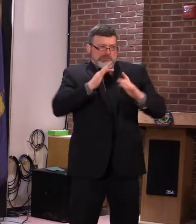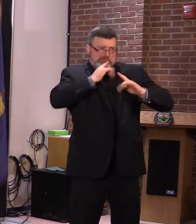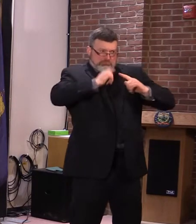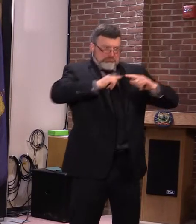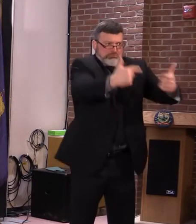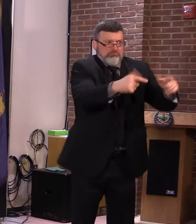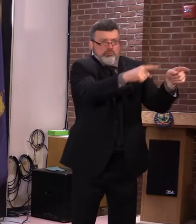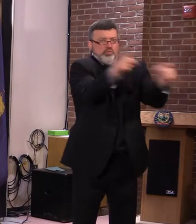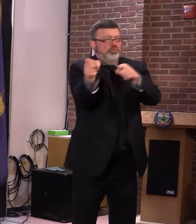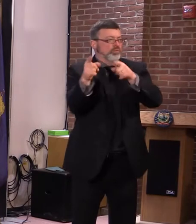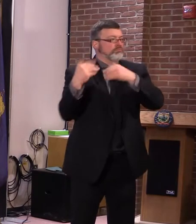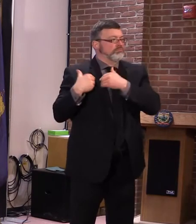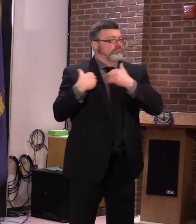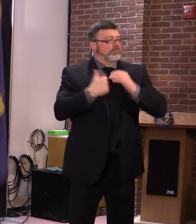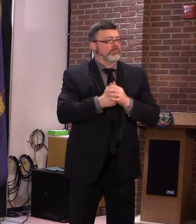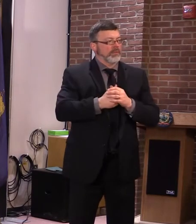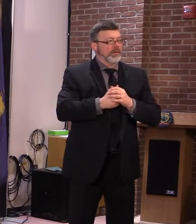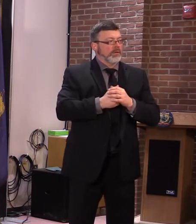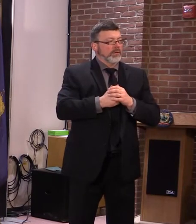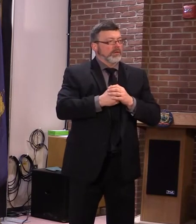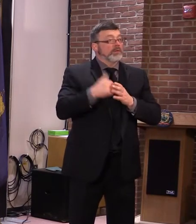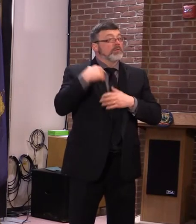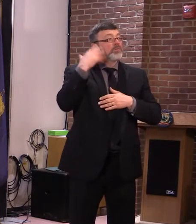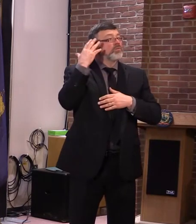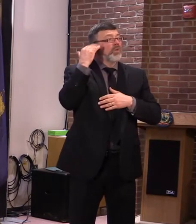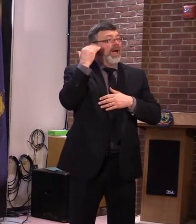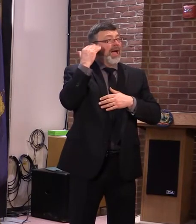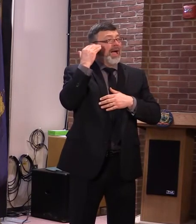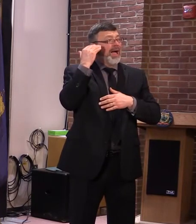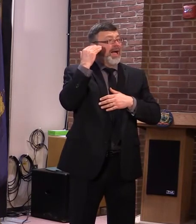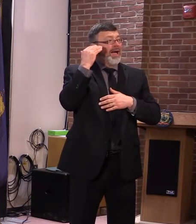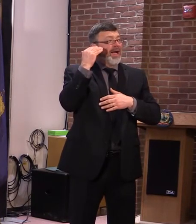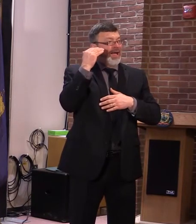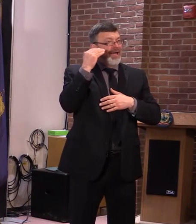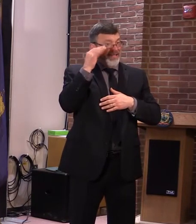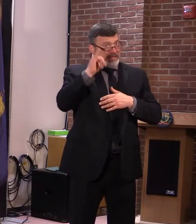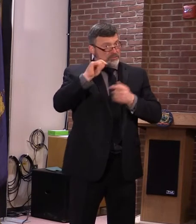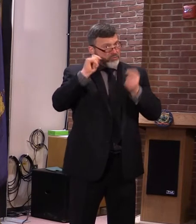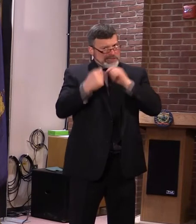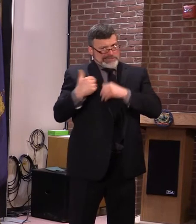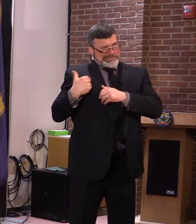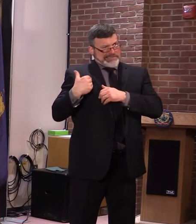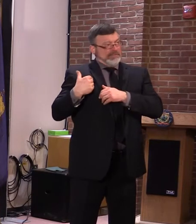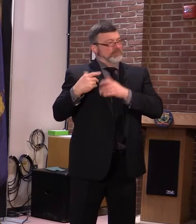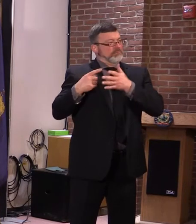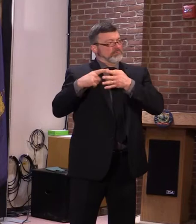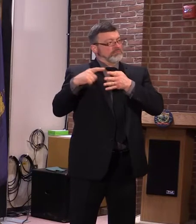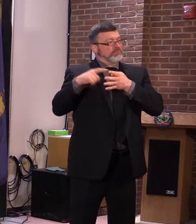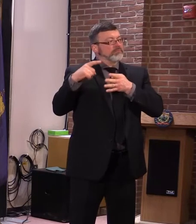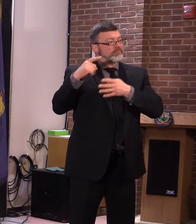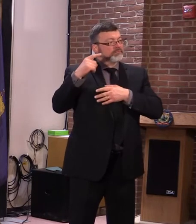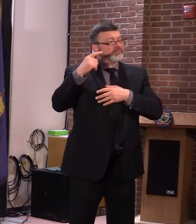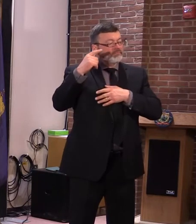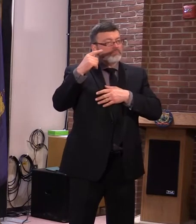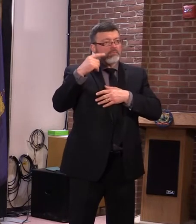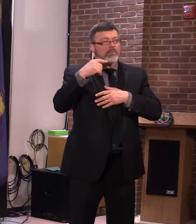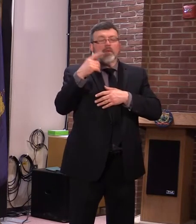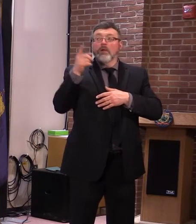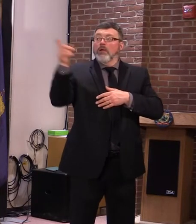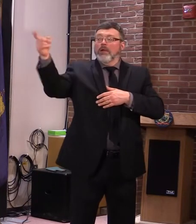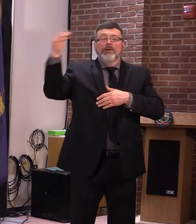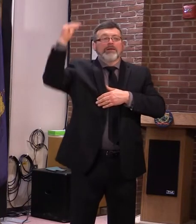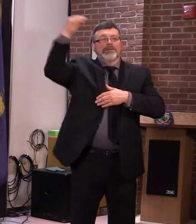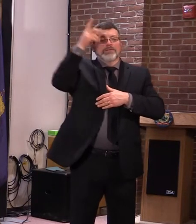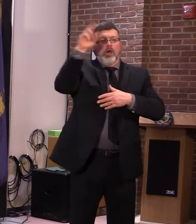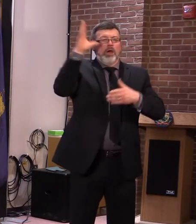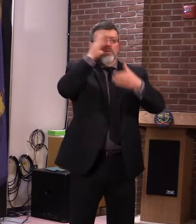occurring in just earlier this month. Dr. Levine will cover it in more detail momentarily, but it's important to note